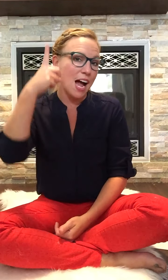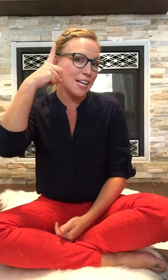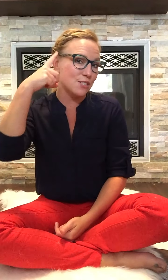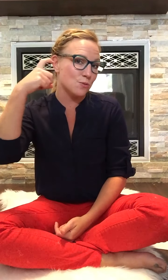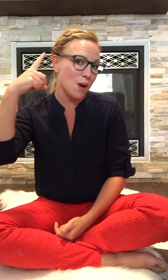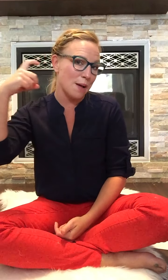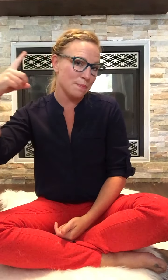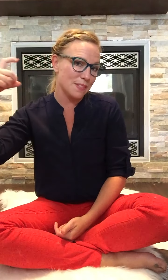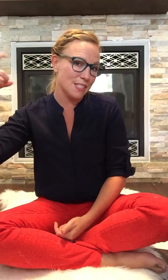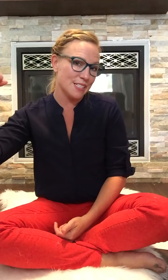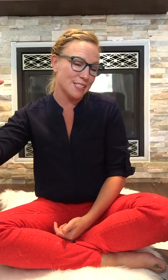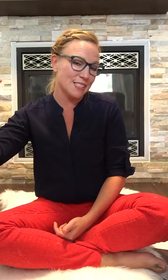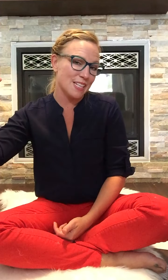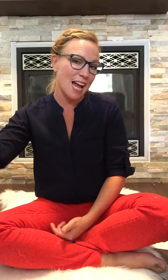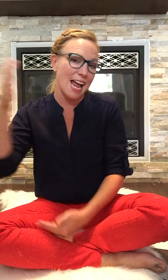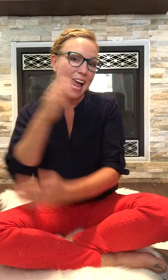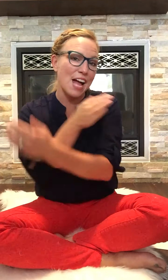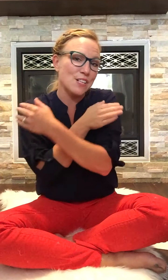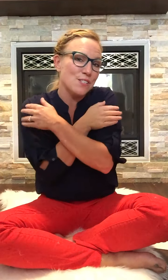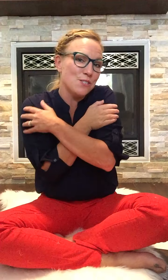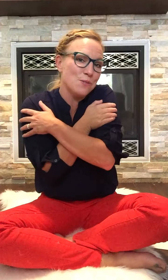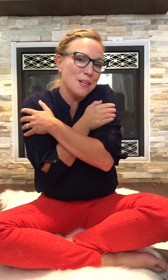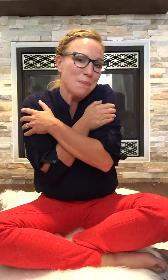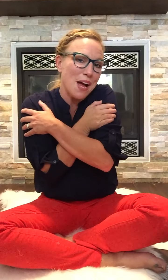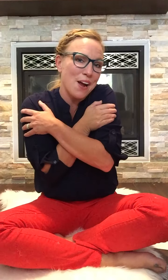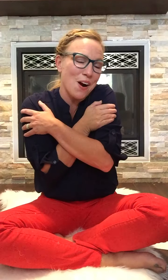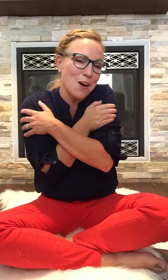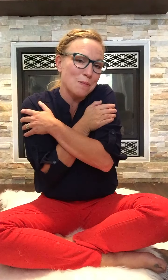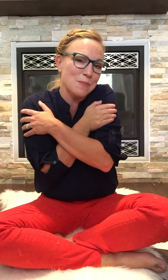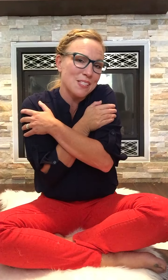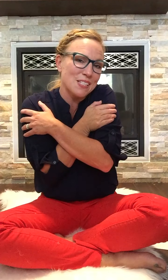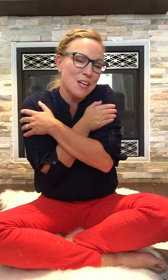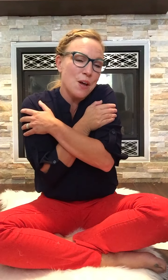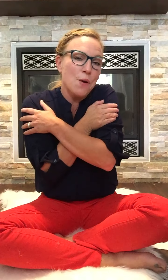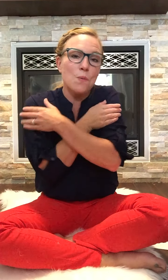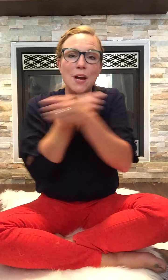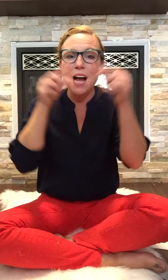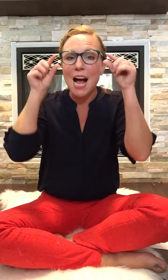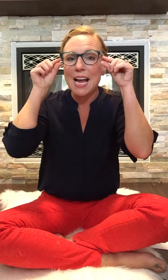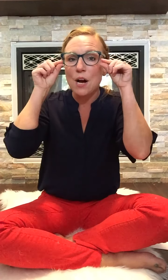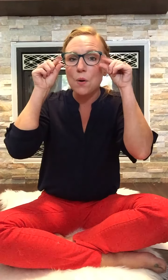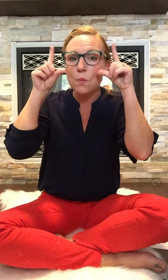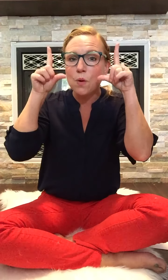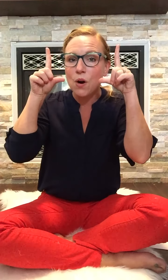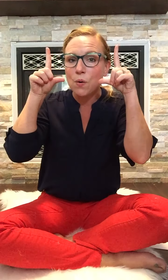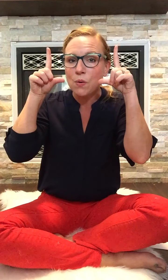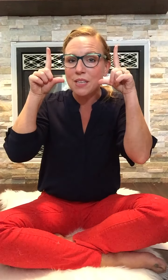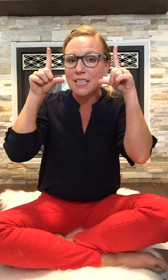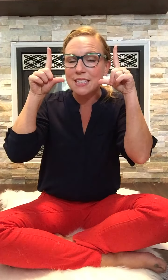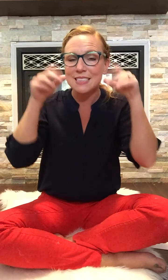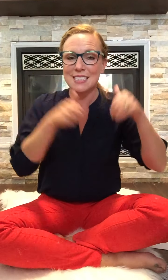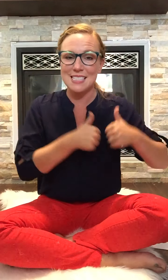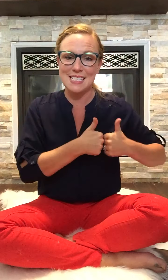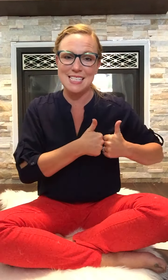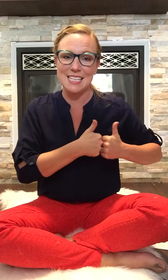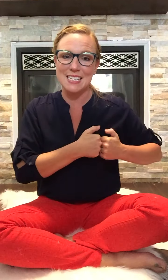I dreamt I held you in my arms. When I awoke,